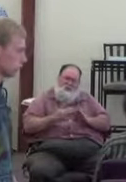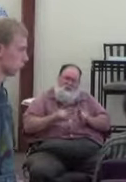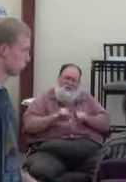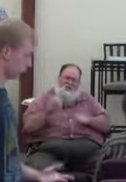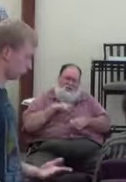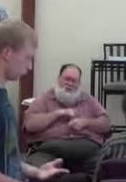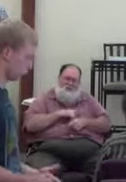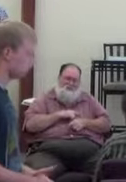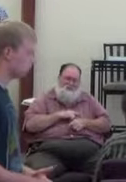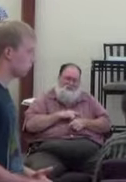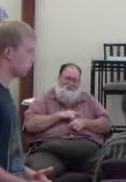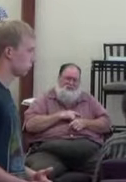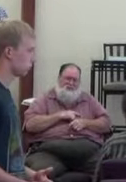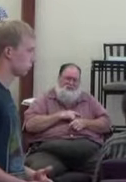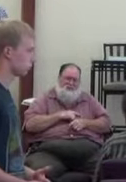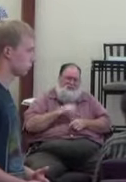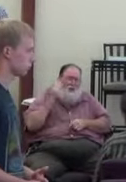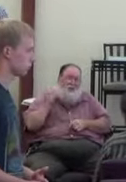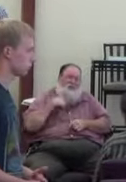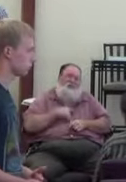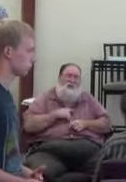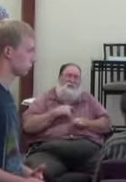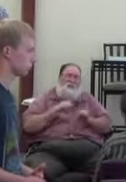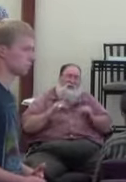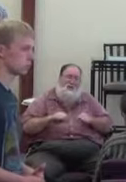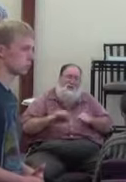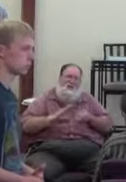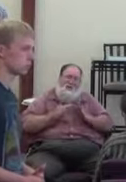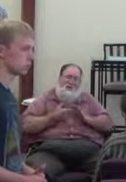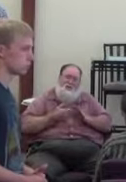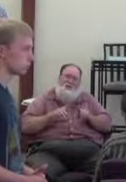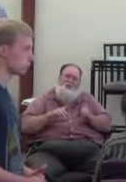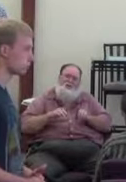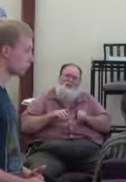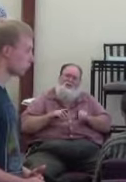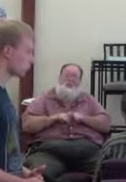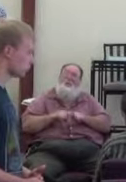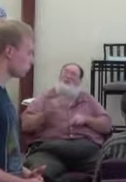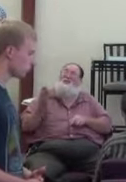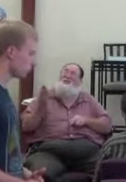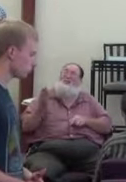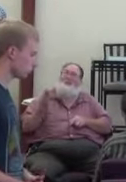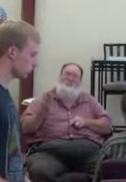us, so we, in turn, could be like him.